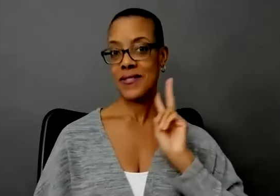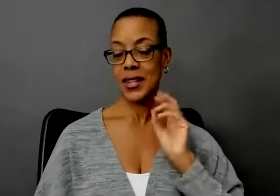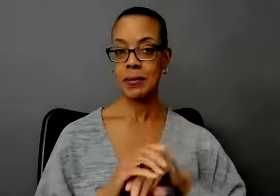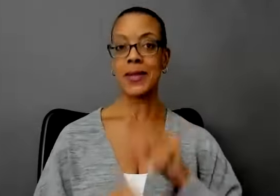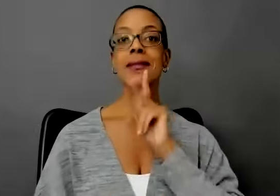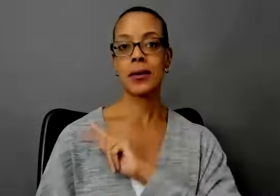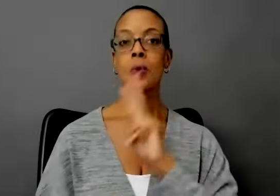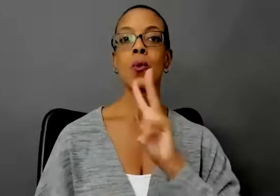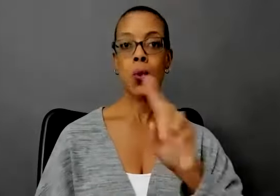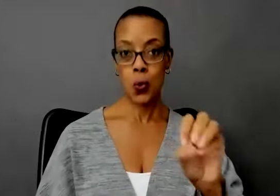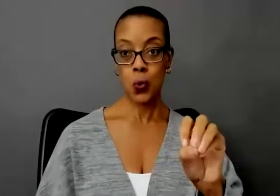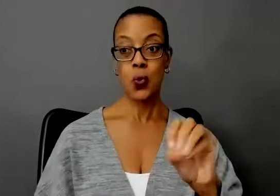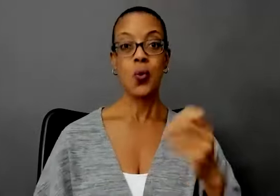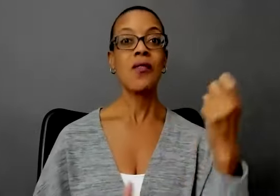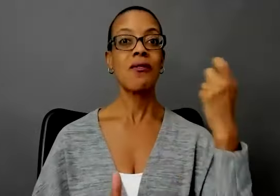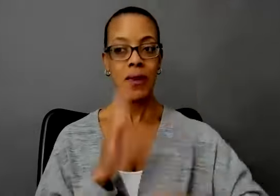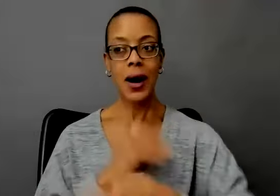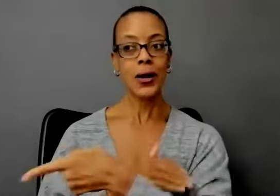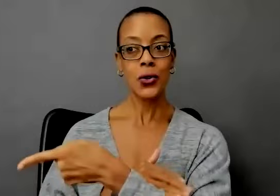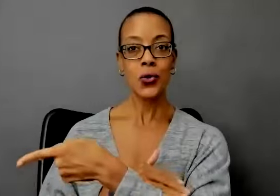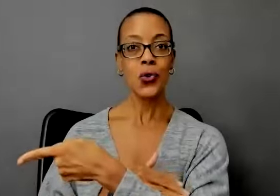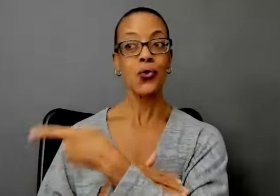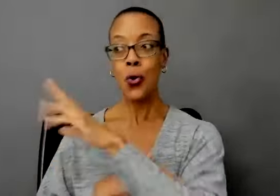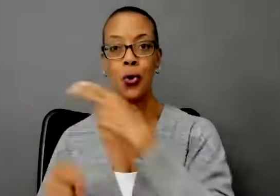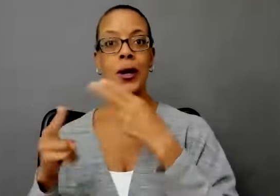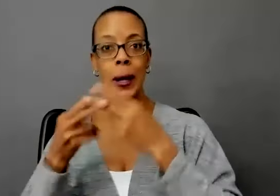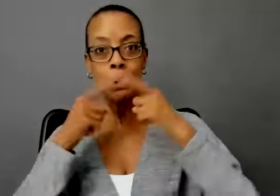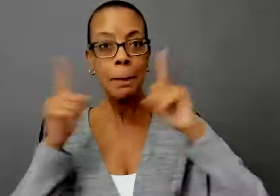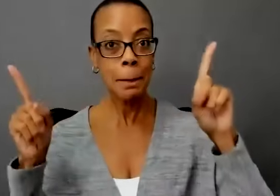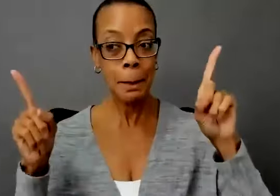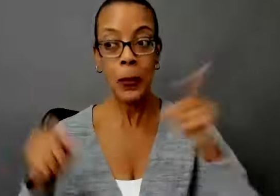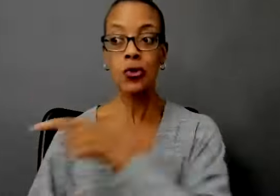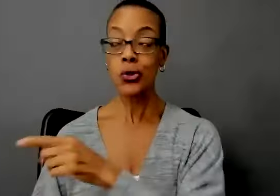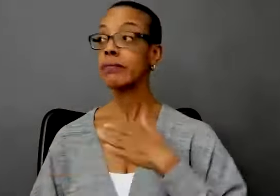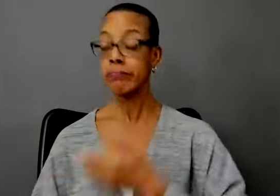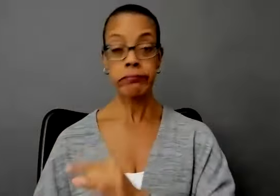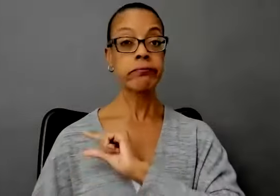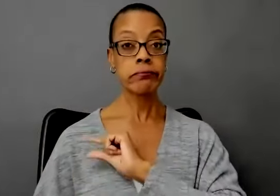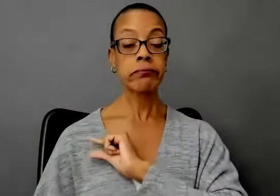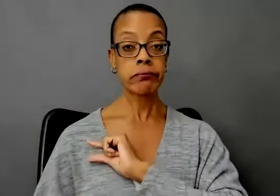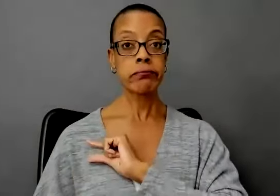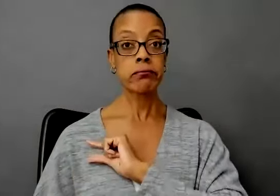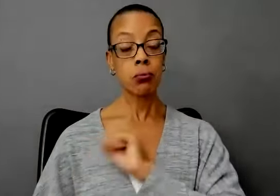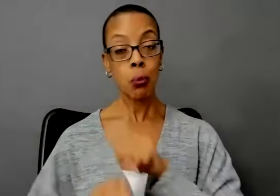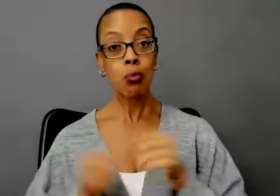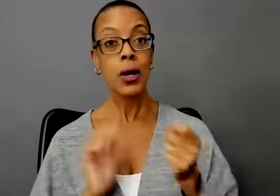breaching her own publication ban. The victim pled guilty, breaking a publication ban order, and was